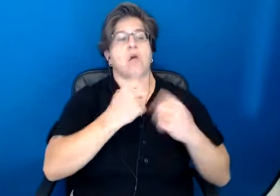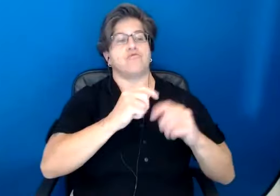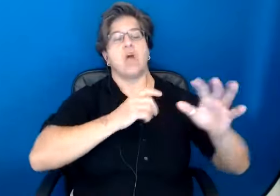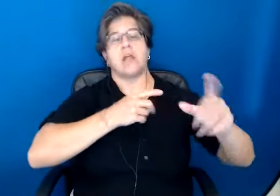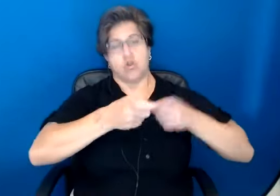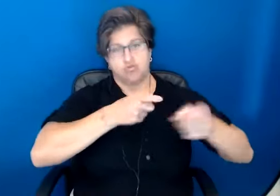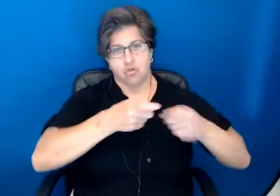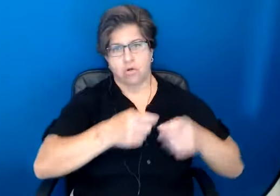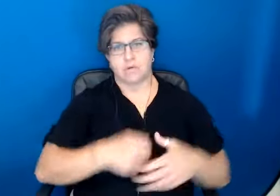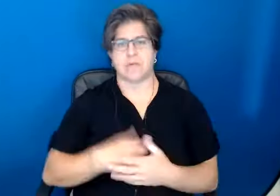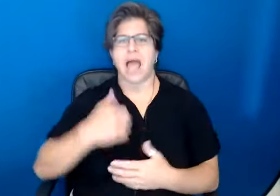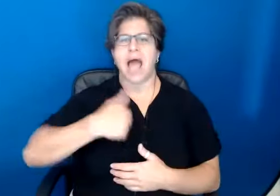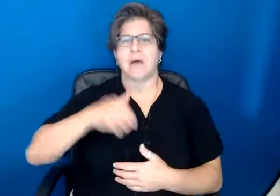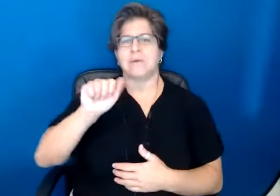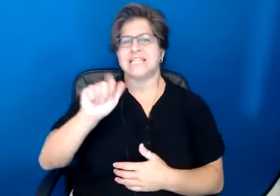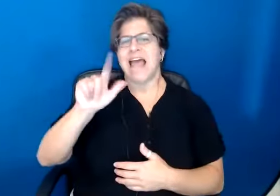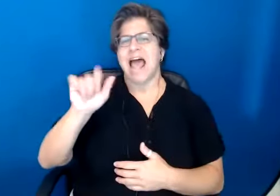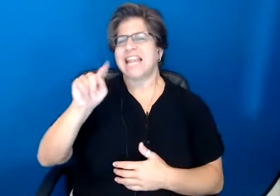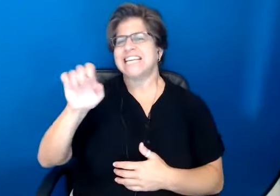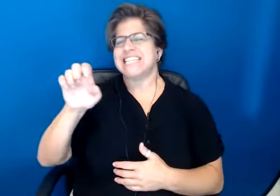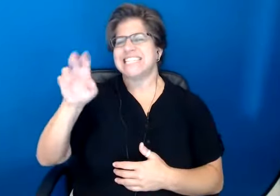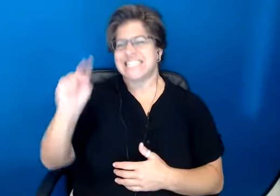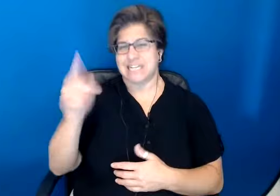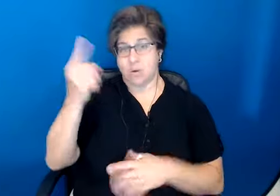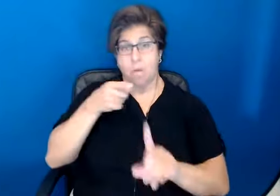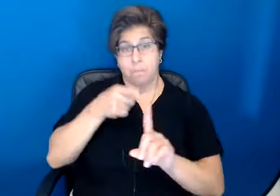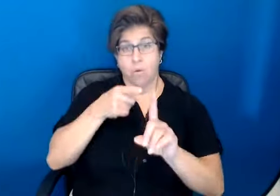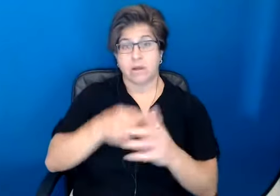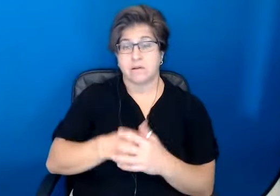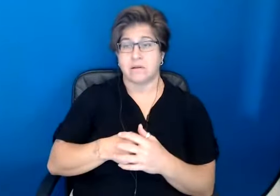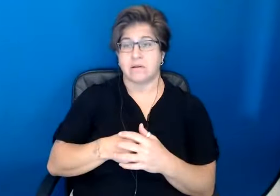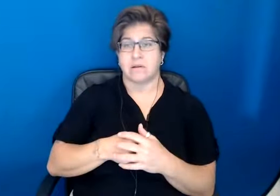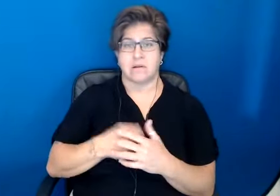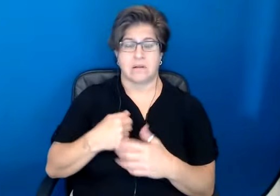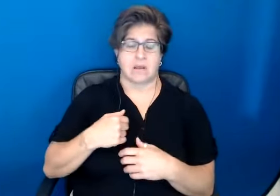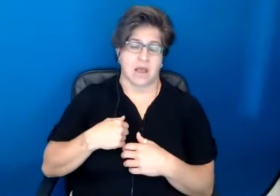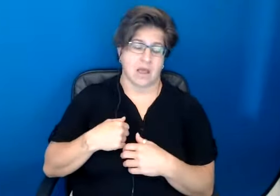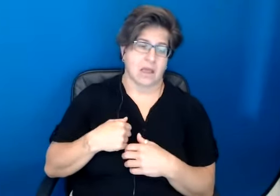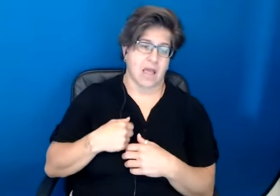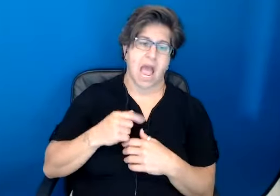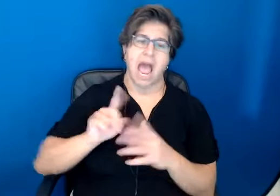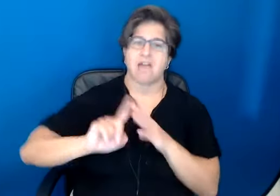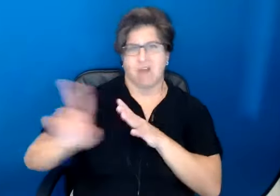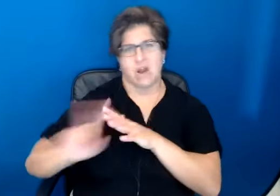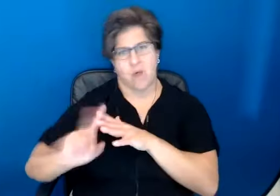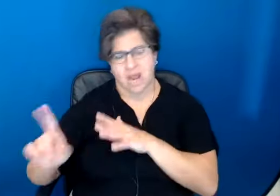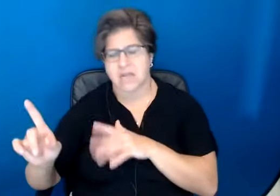to fix my mother. And I learned how to try and either cure them, fix them,